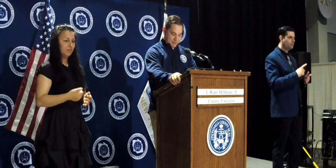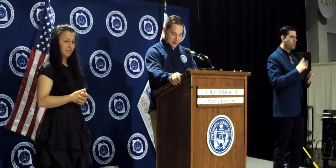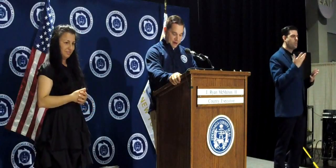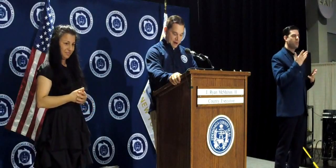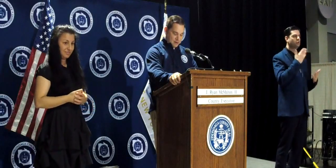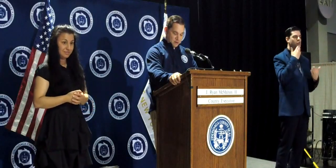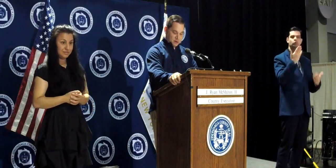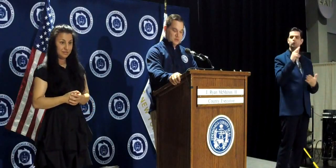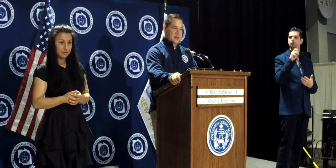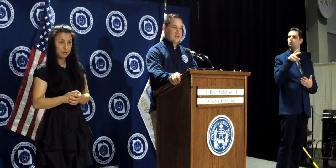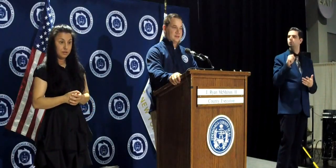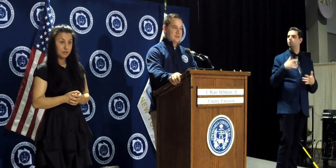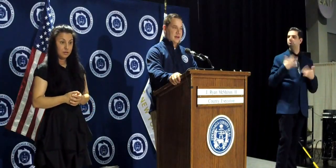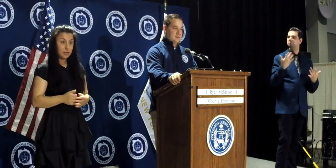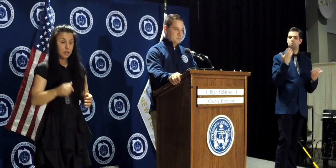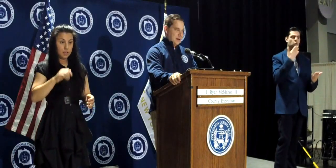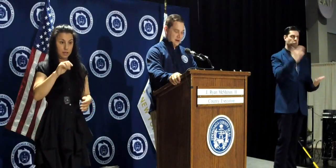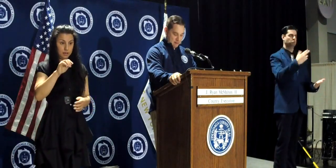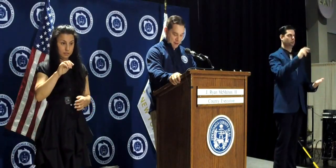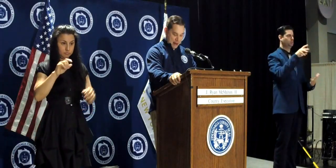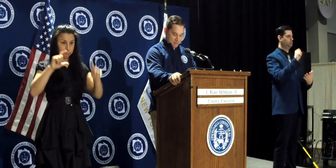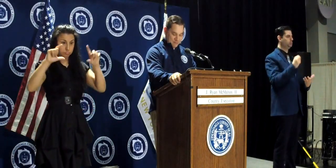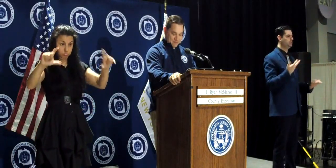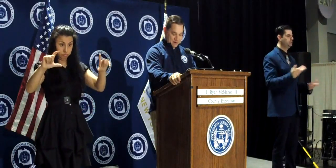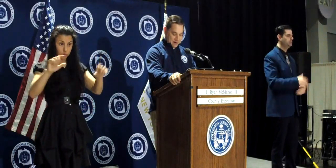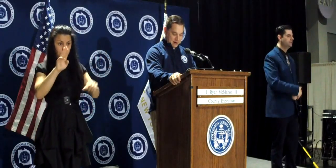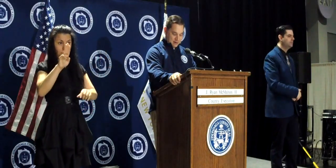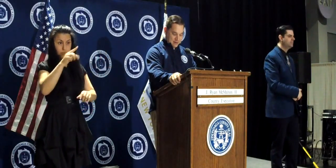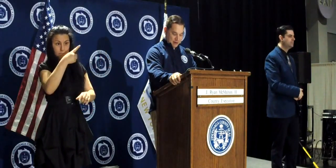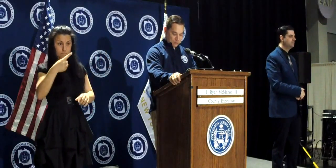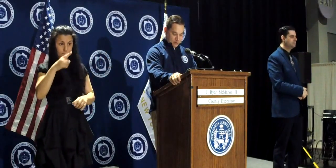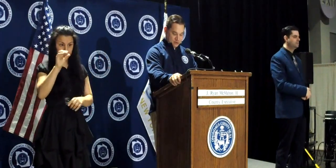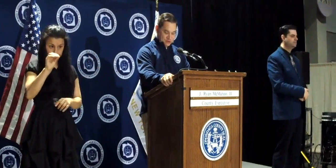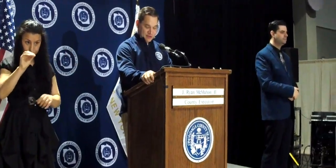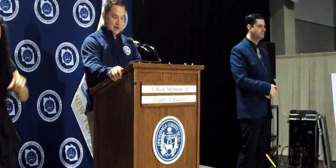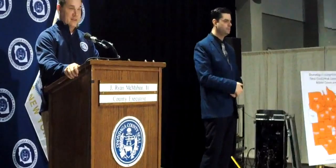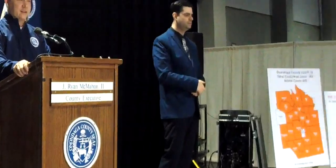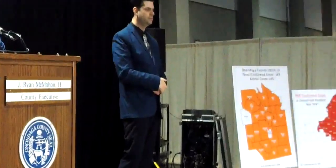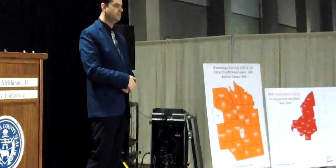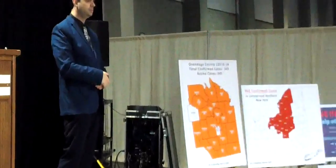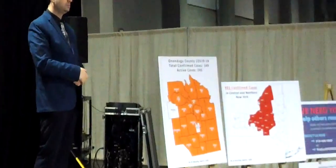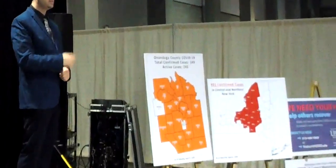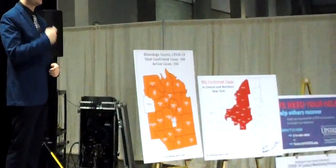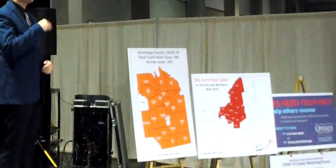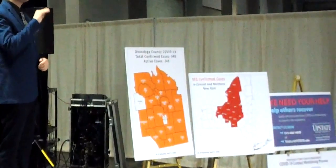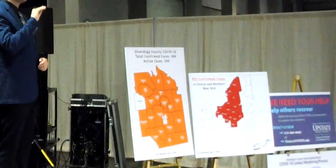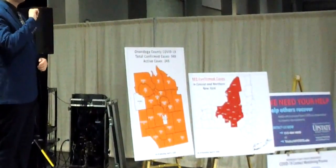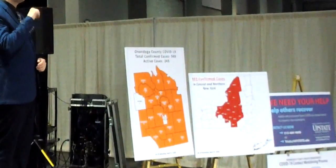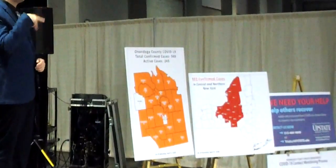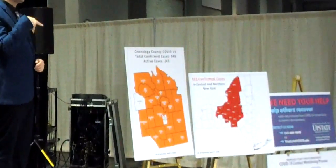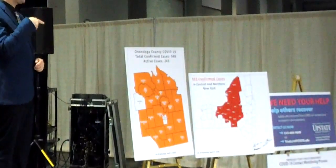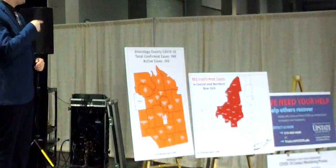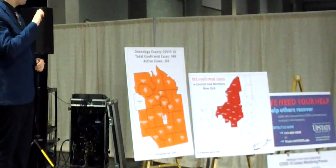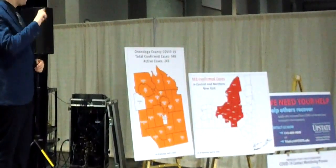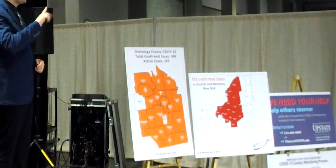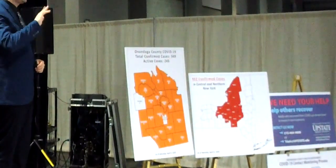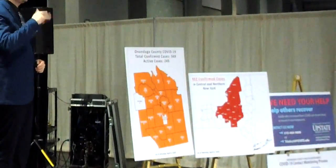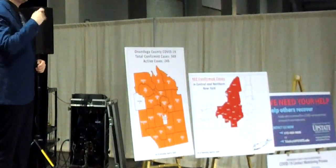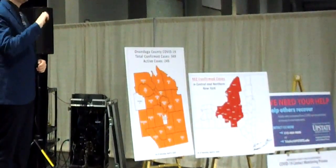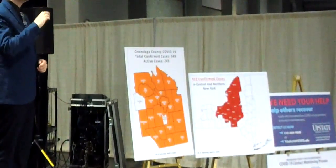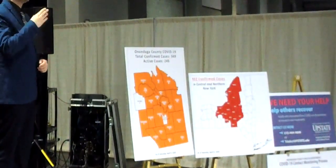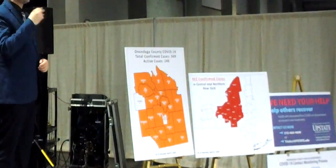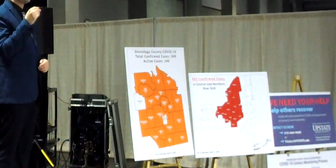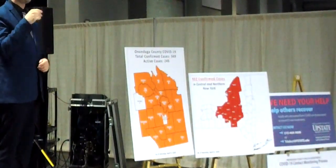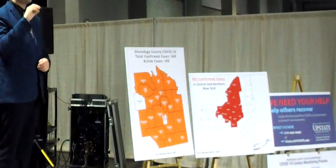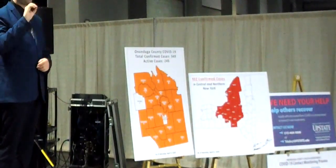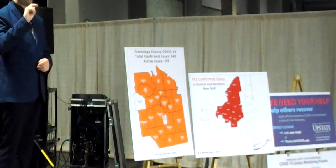map. I don't understand this yet, but on our map, Elbridge and Onondaga Nation have yet to have a case.